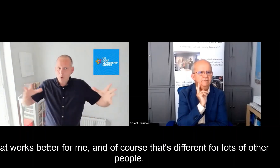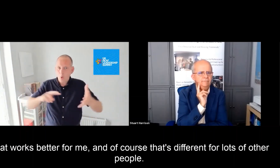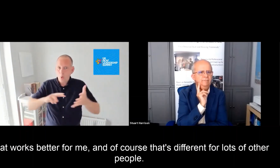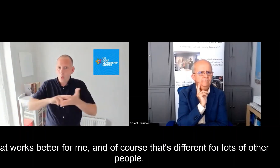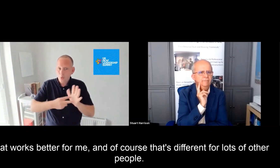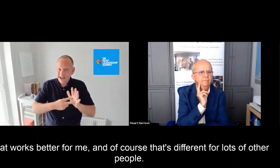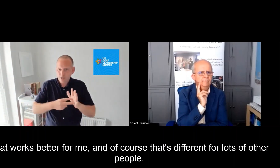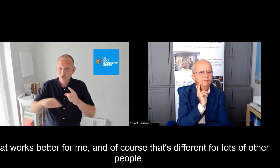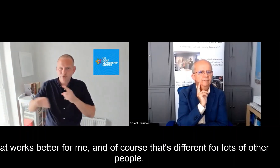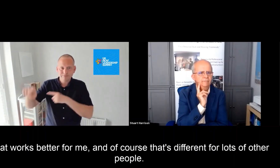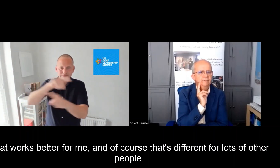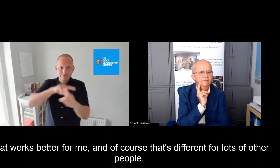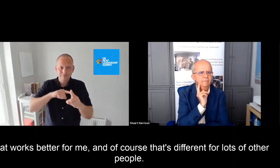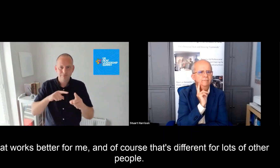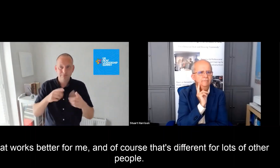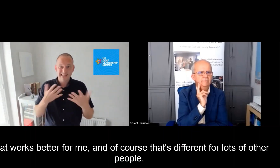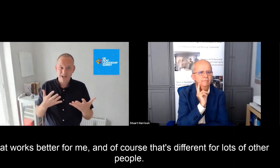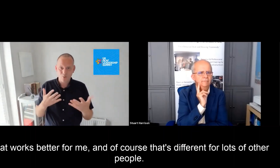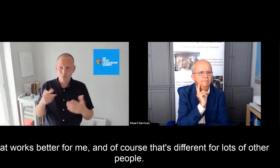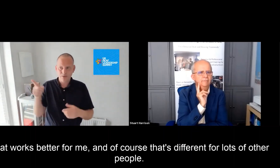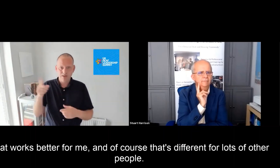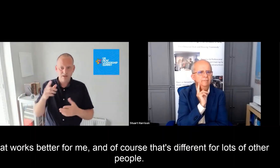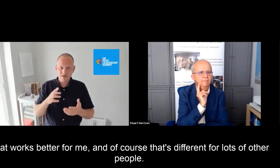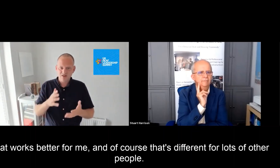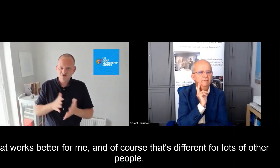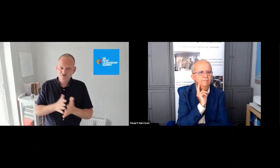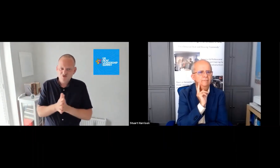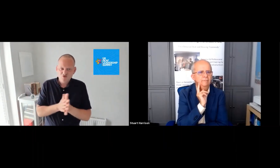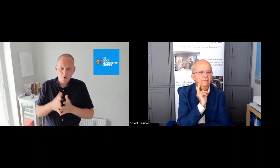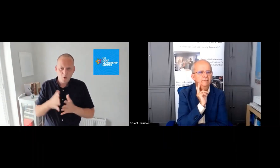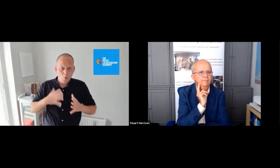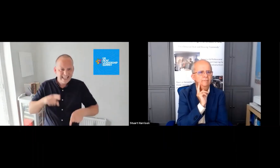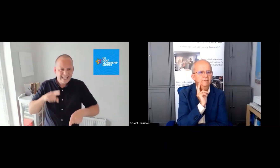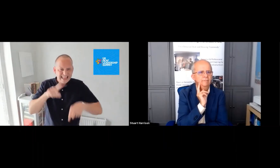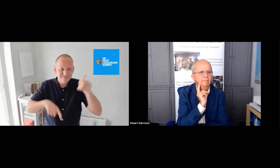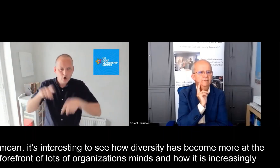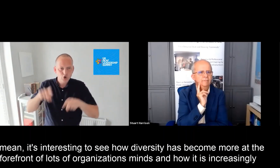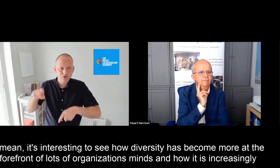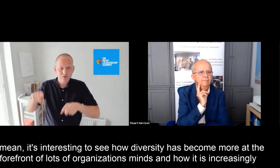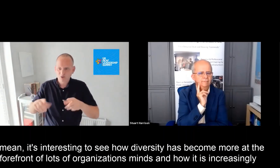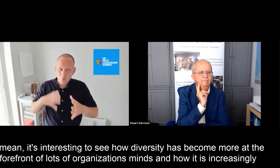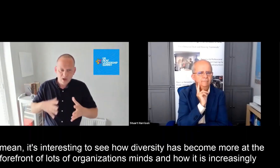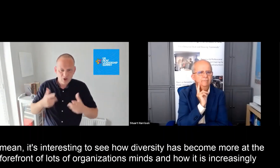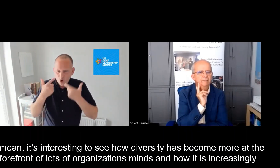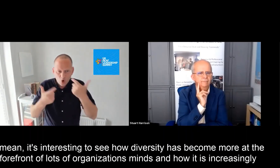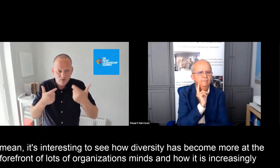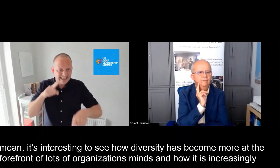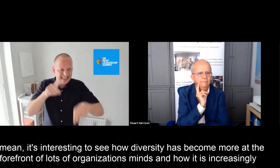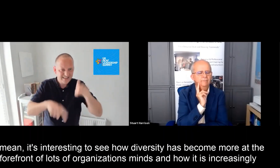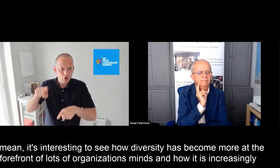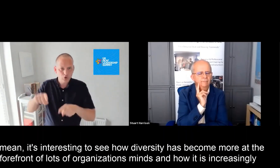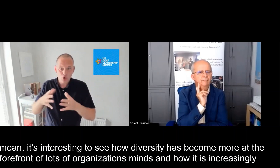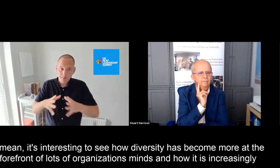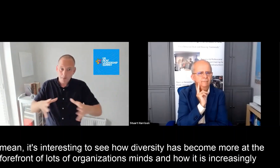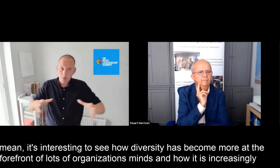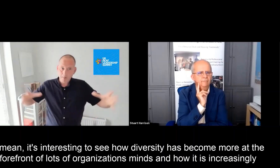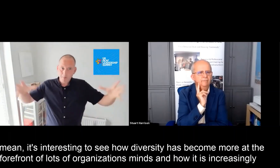me, and of course that's different for lots of other people. I mean, it's interesting to see how diversity has become more at